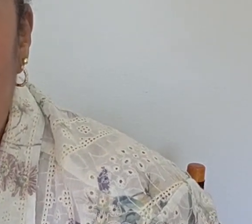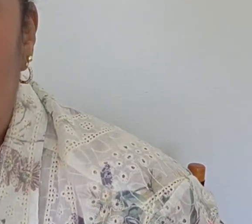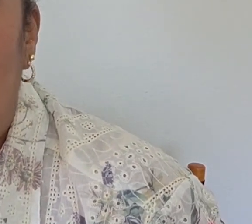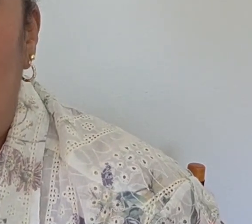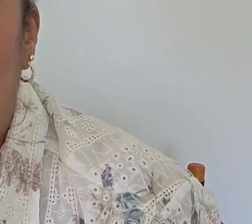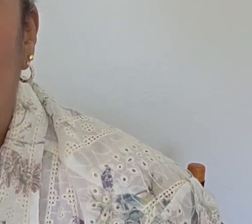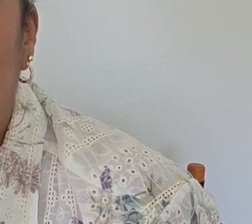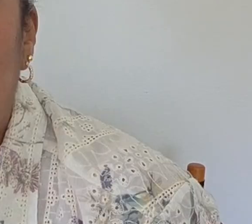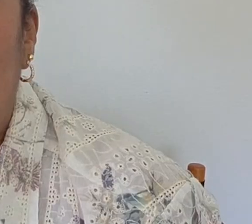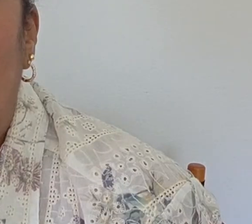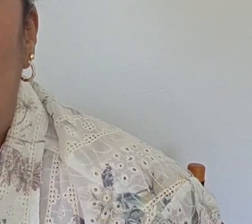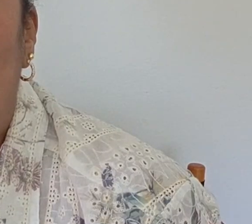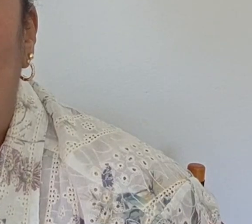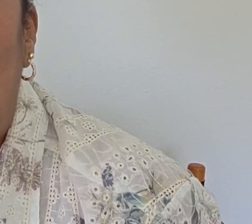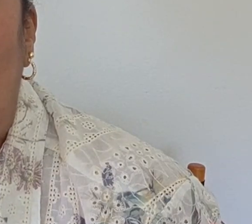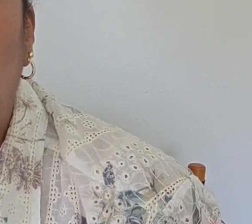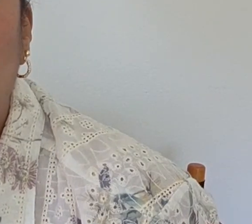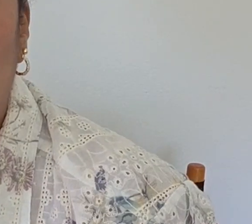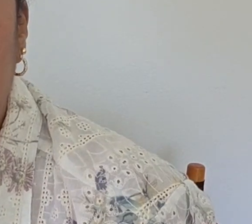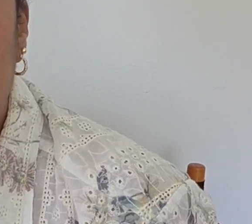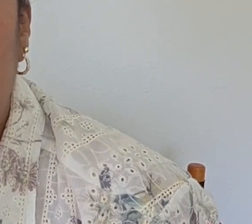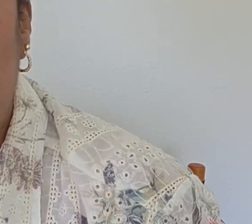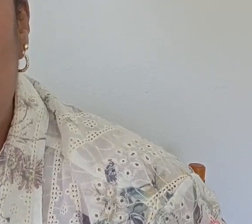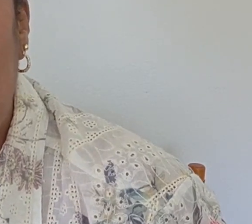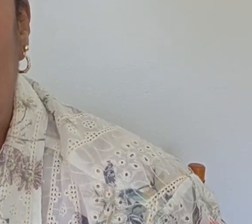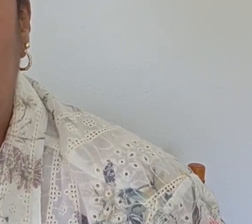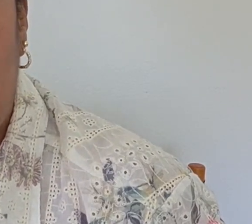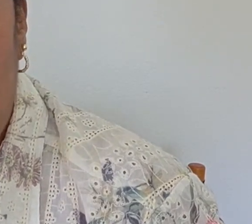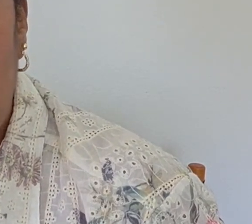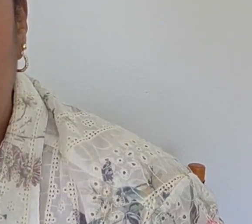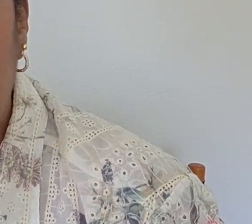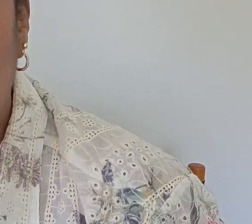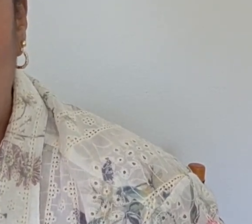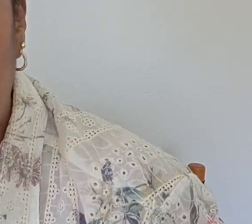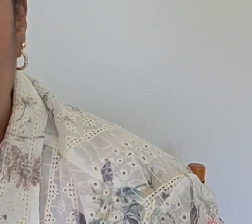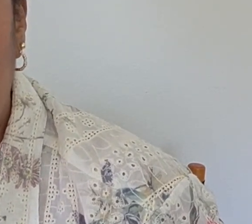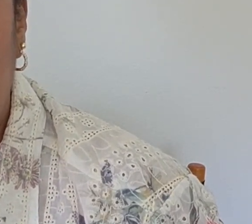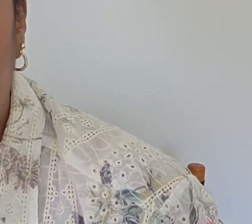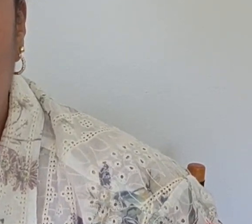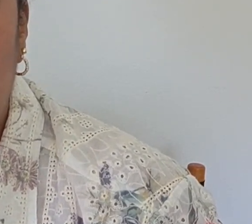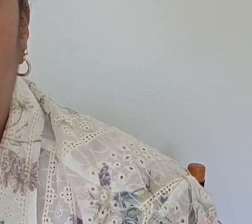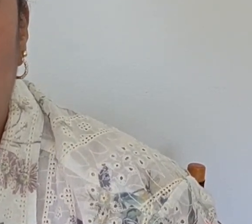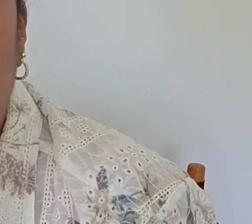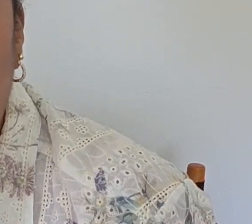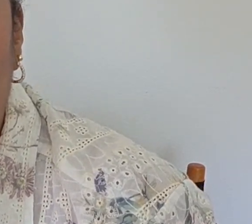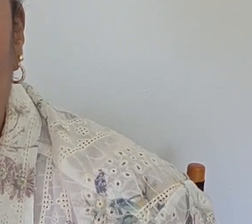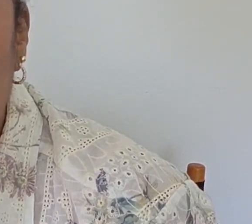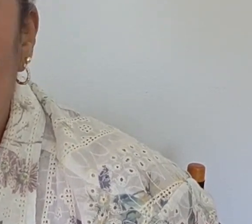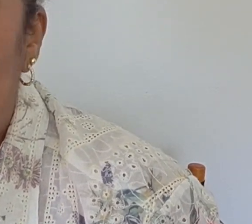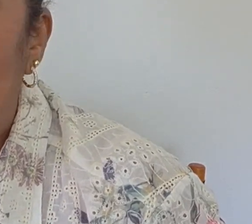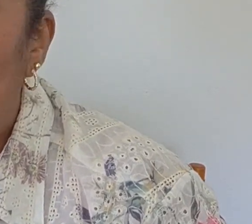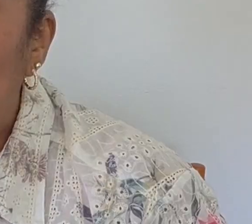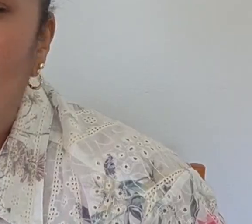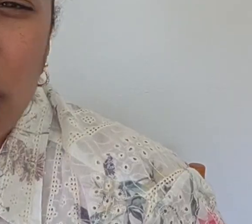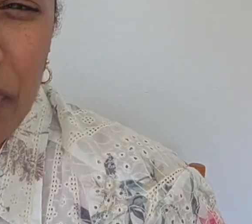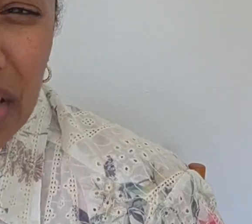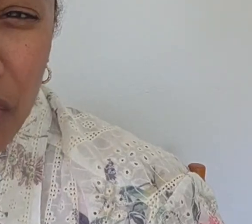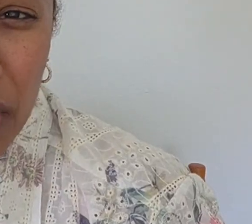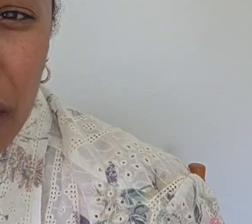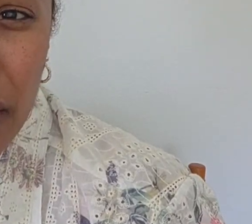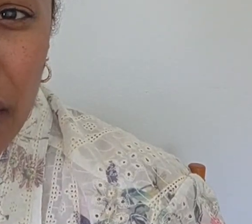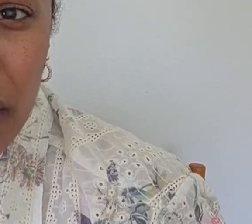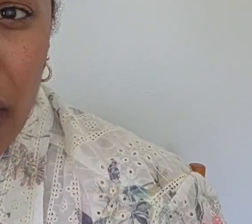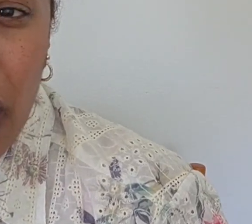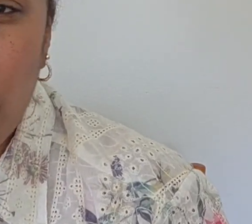dynamics. How our choices impact the lives and choices and decisions of other people, how we hold space